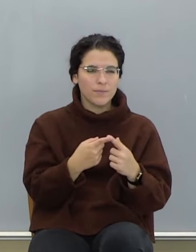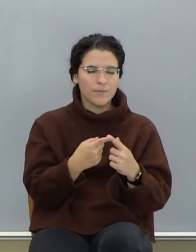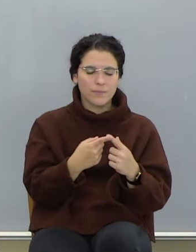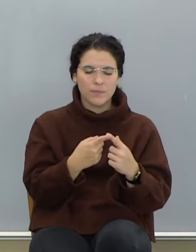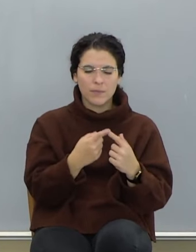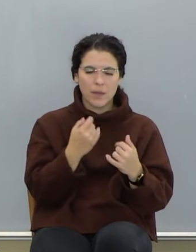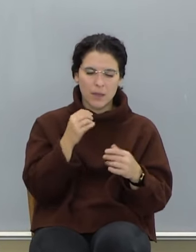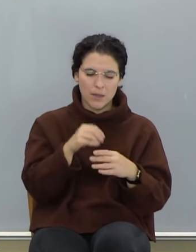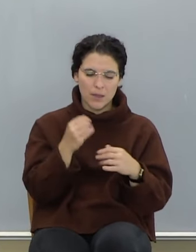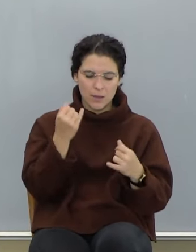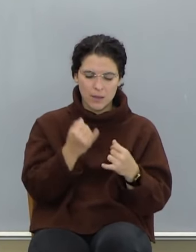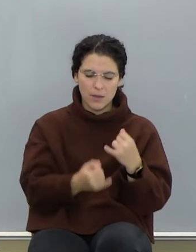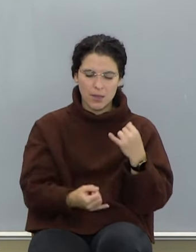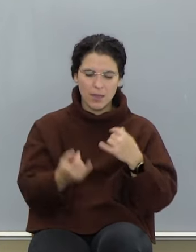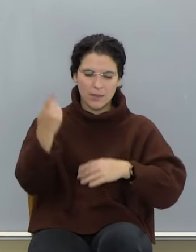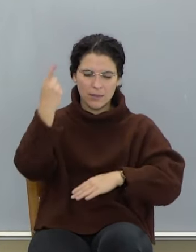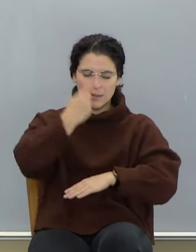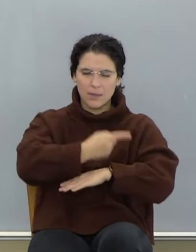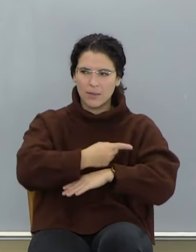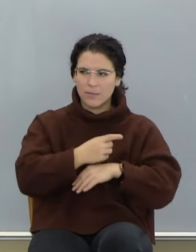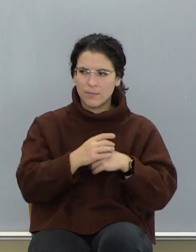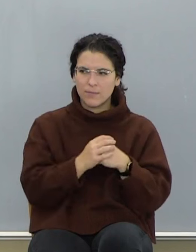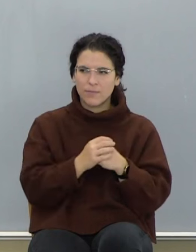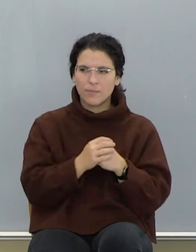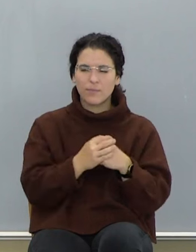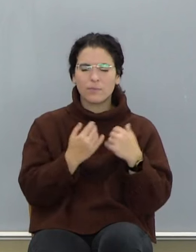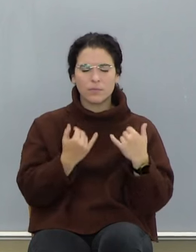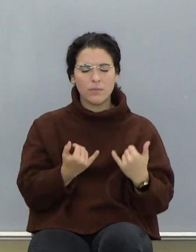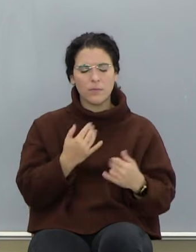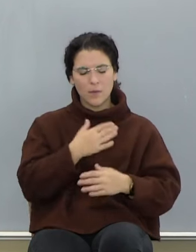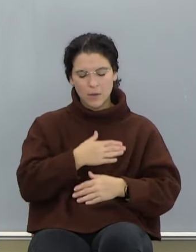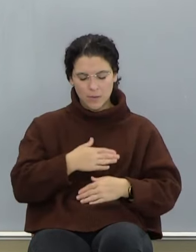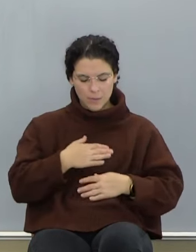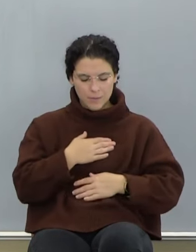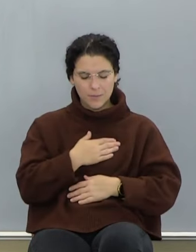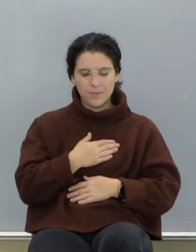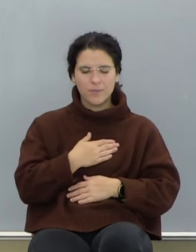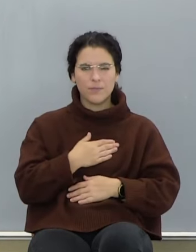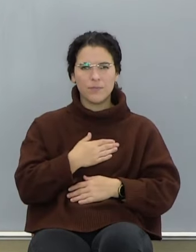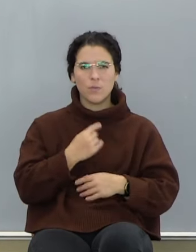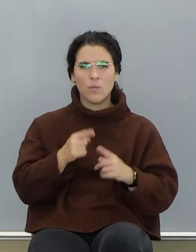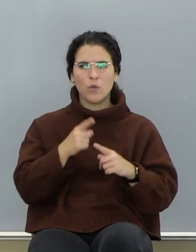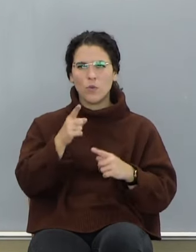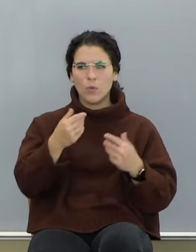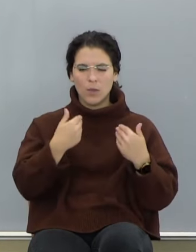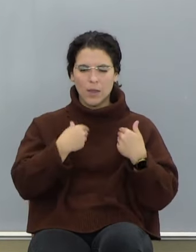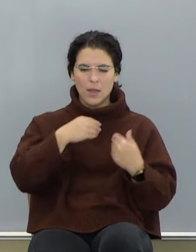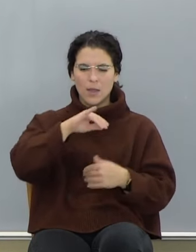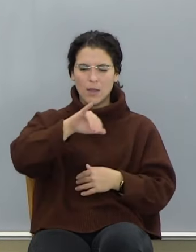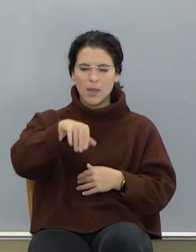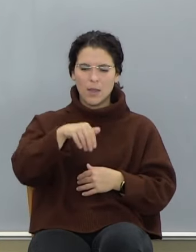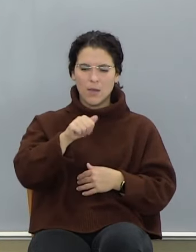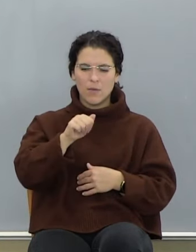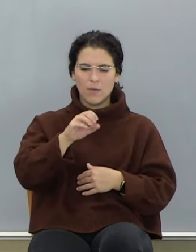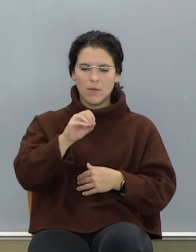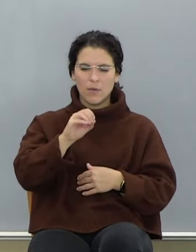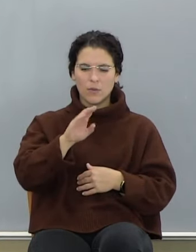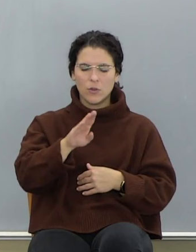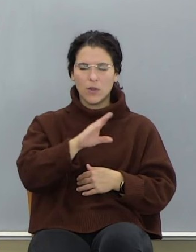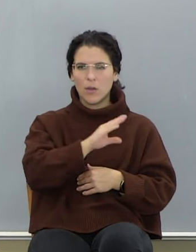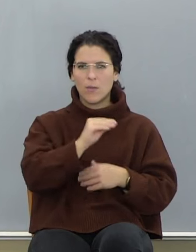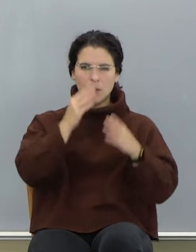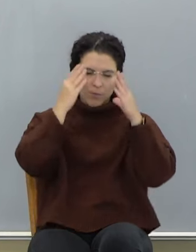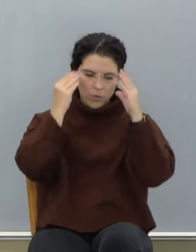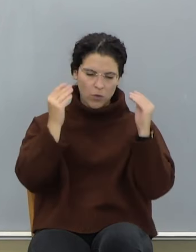the last days. Now, please, when you have Jacob, and Moses is going to talk about